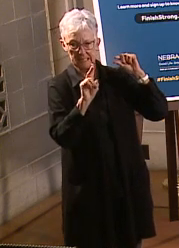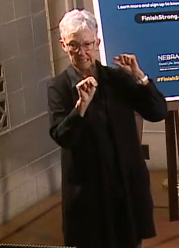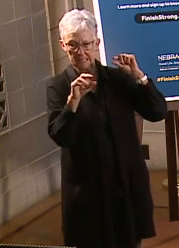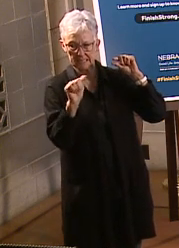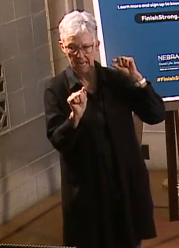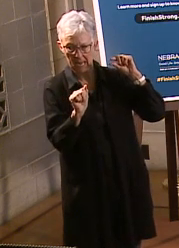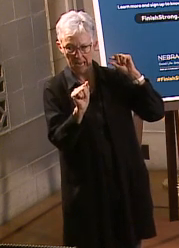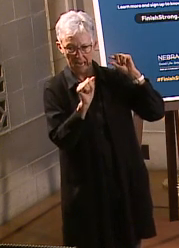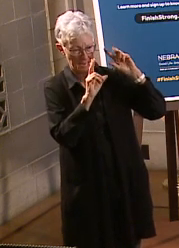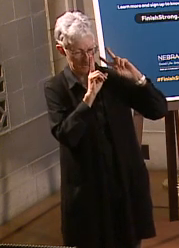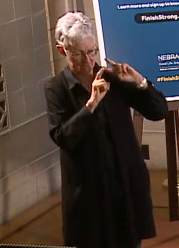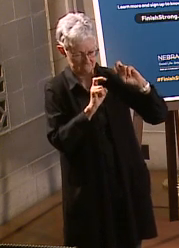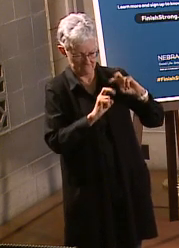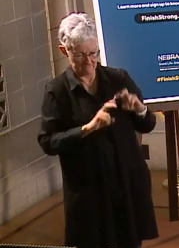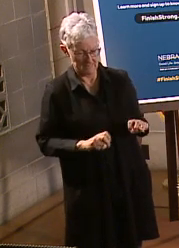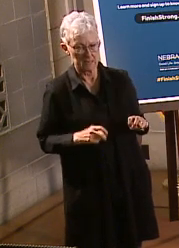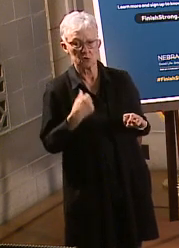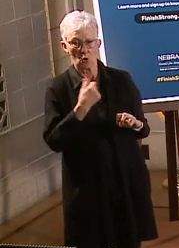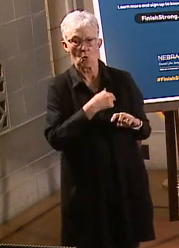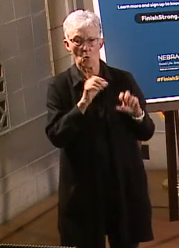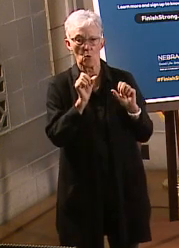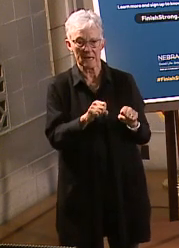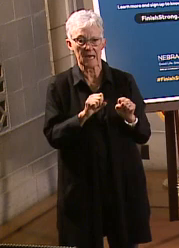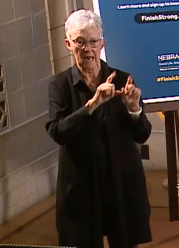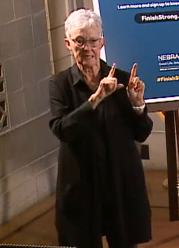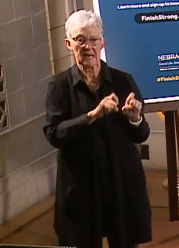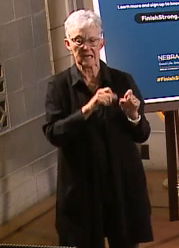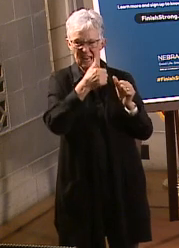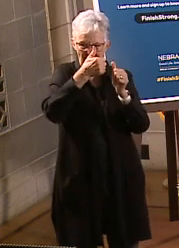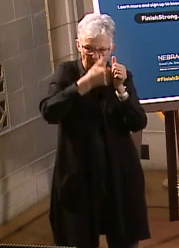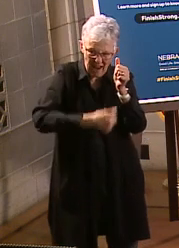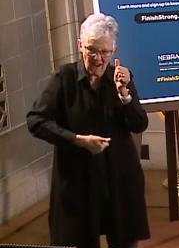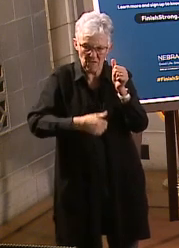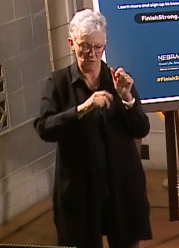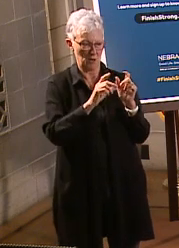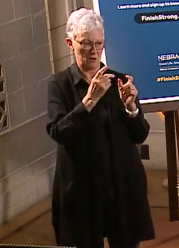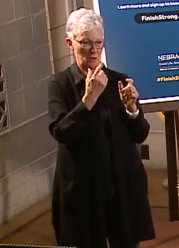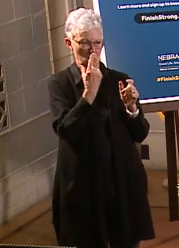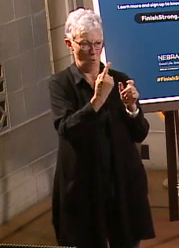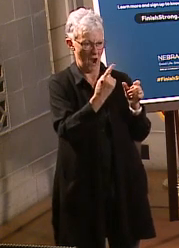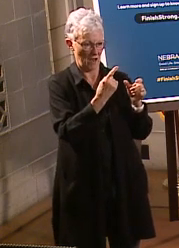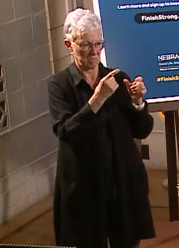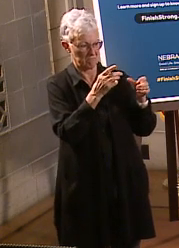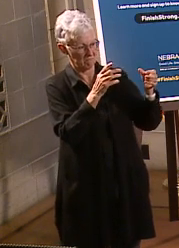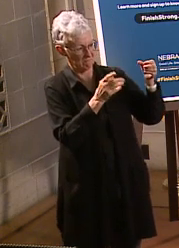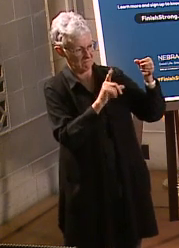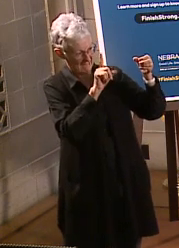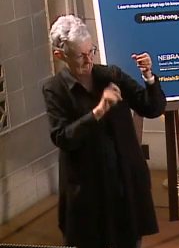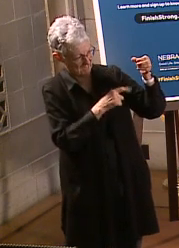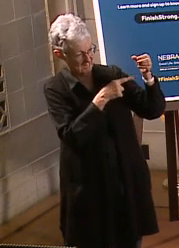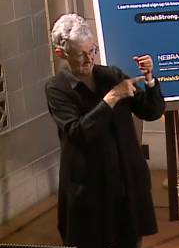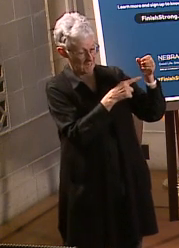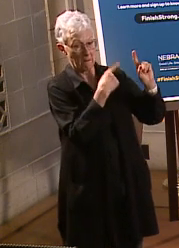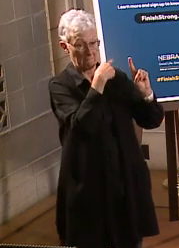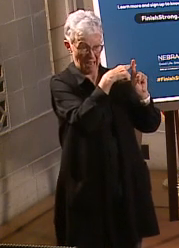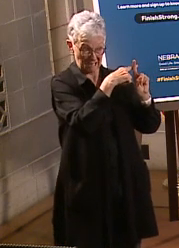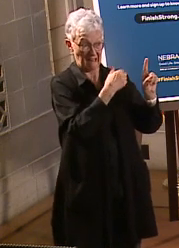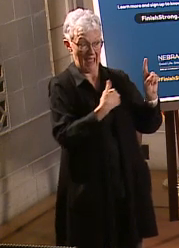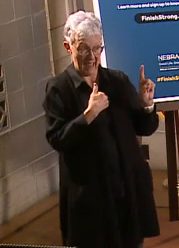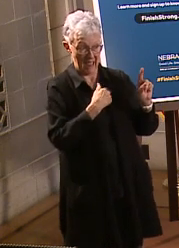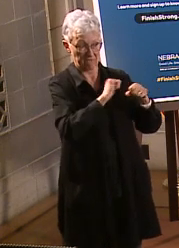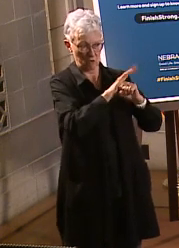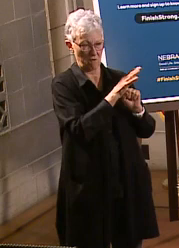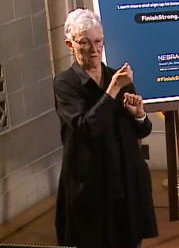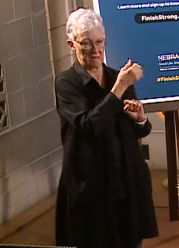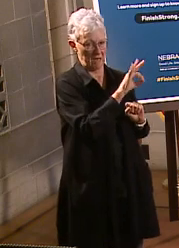maybe every positive specimen or at least every specimen that we know might be suspicious for being a variant specimen. So